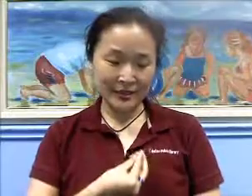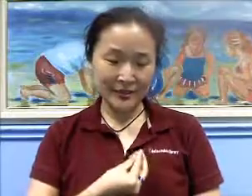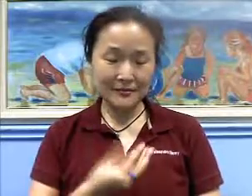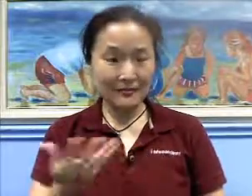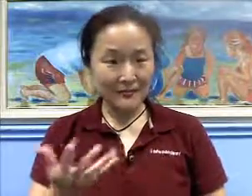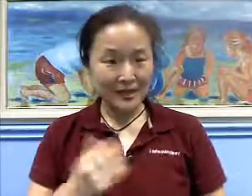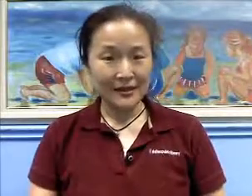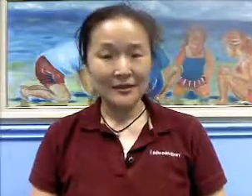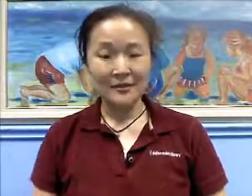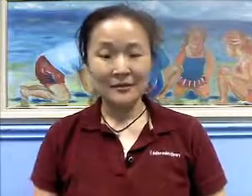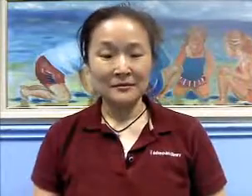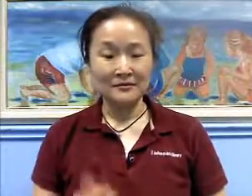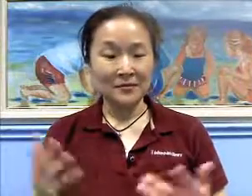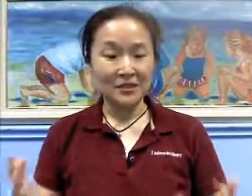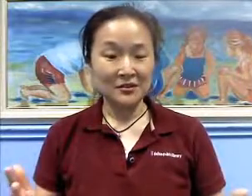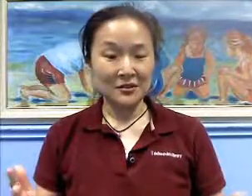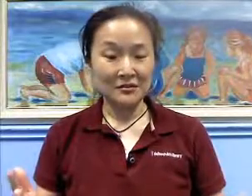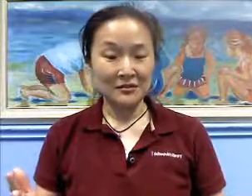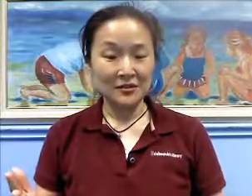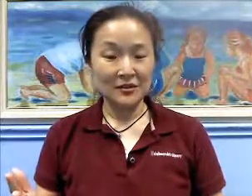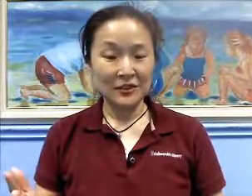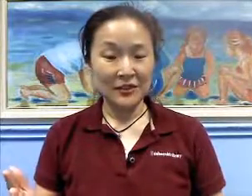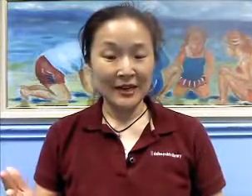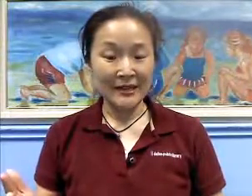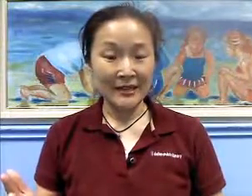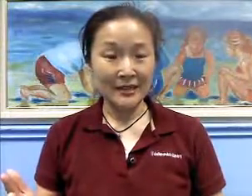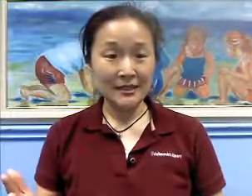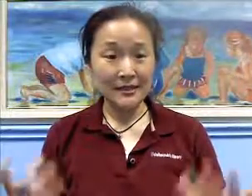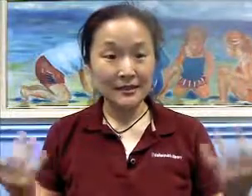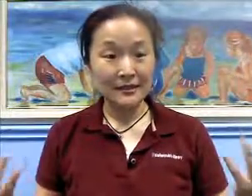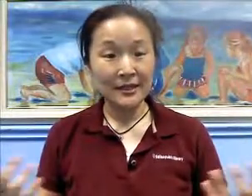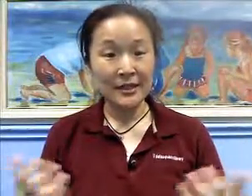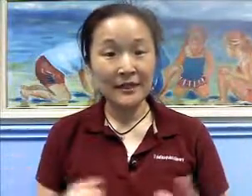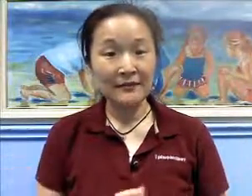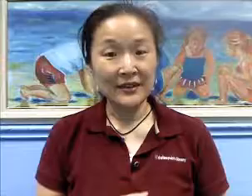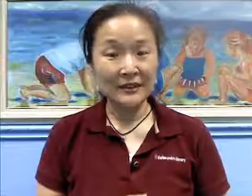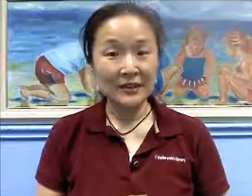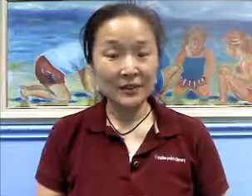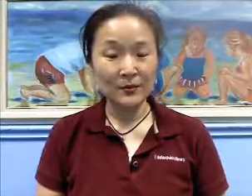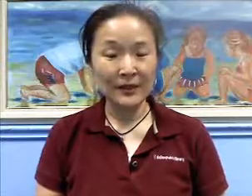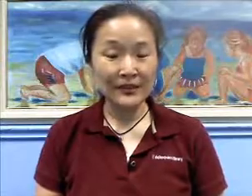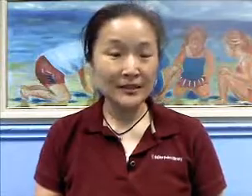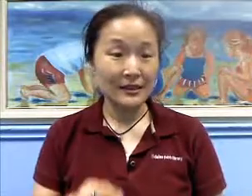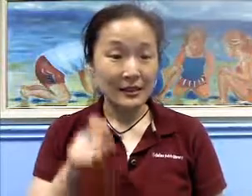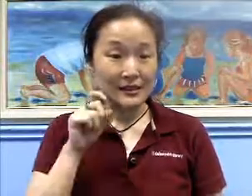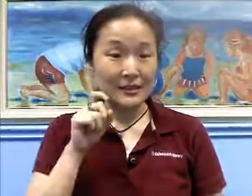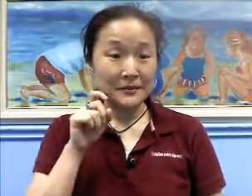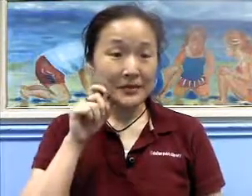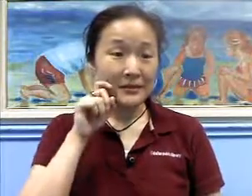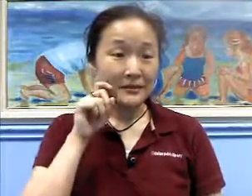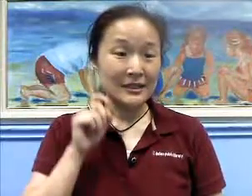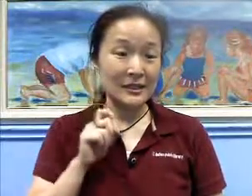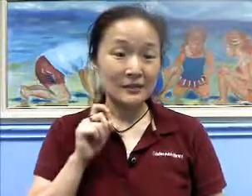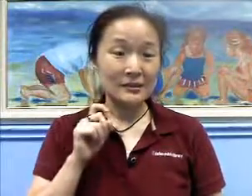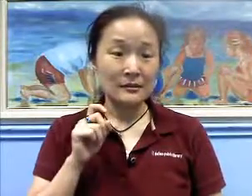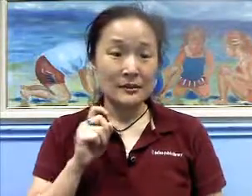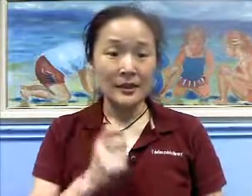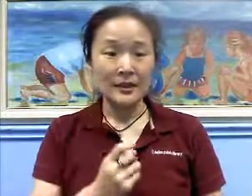transgender. And so those are your gender identities. And then you have sexual preference. Same thing, sexual. And then you